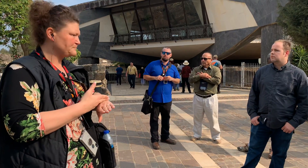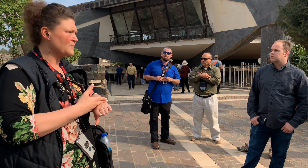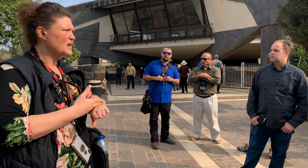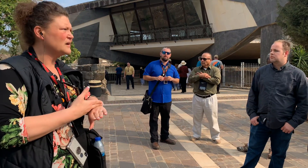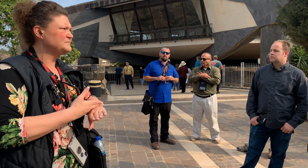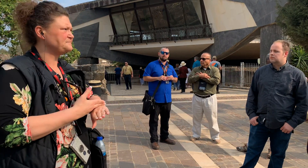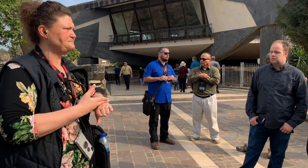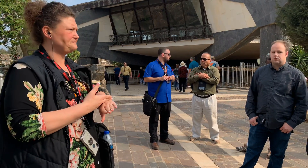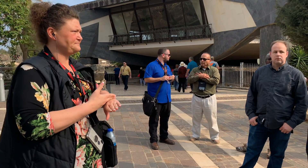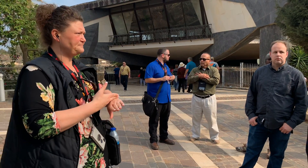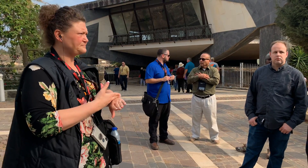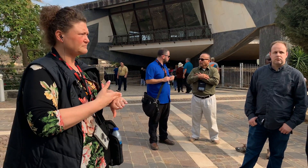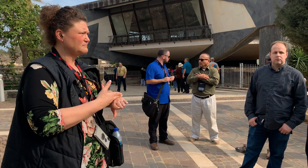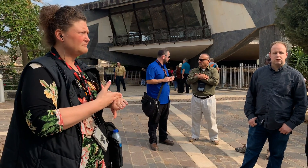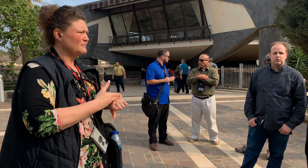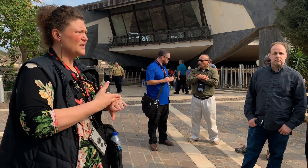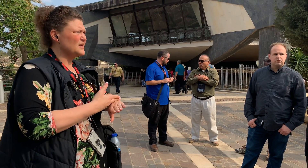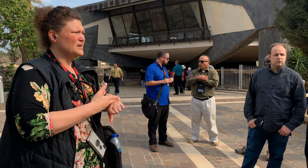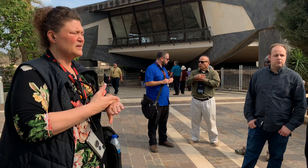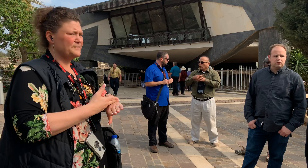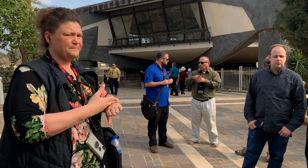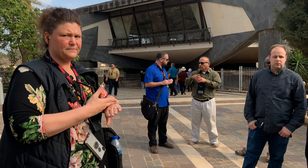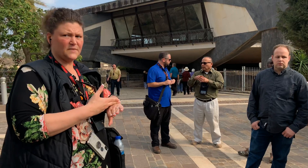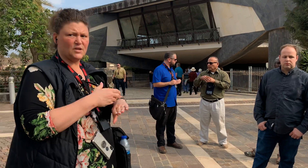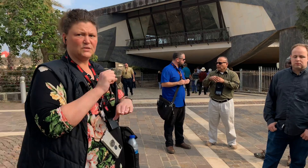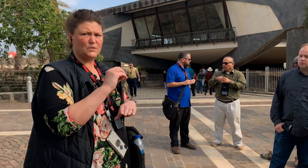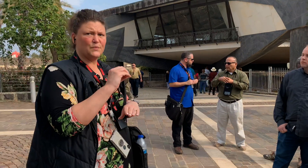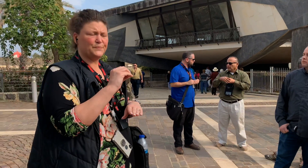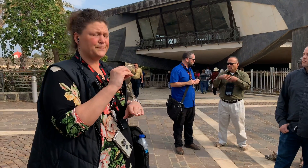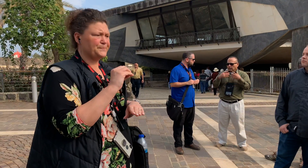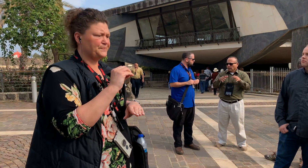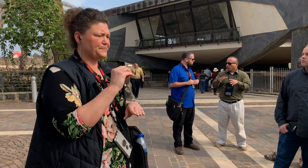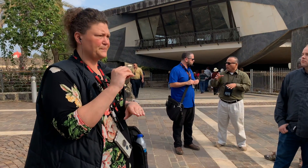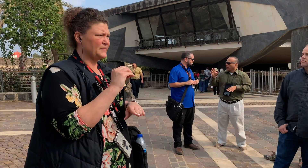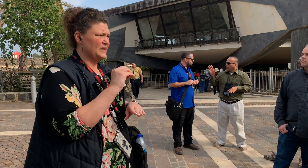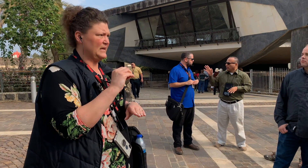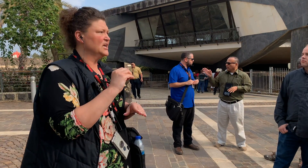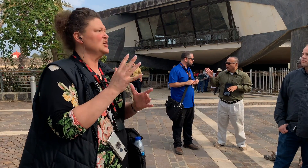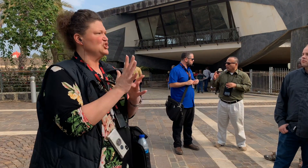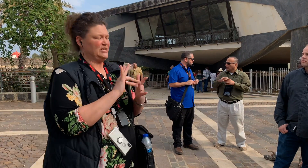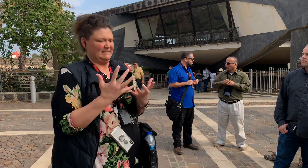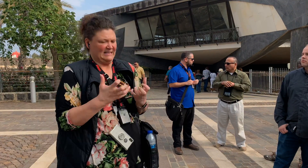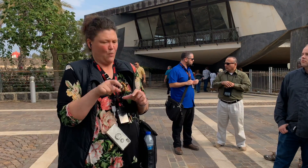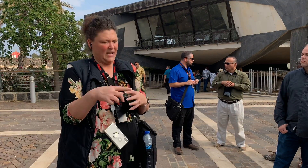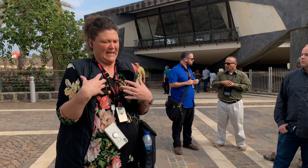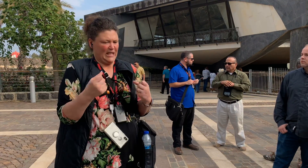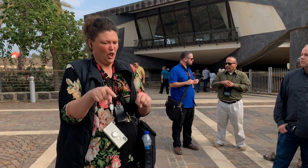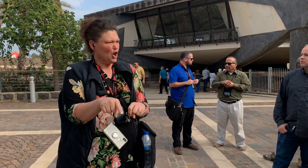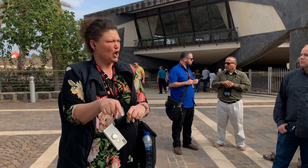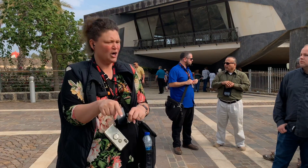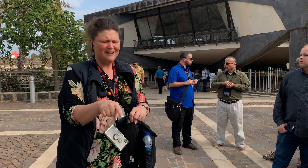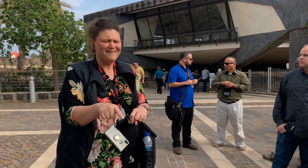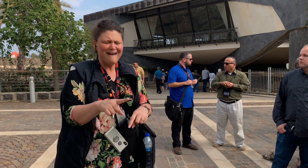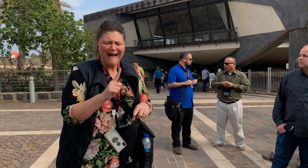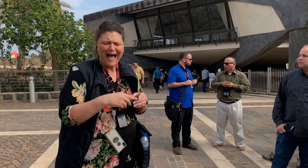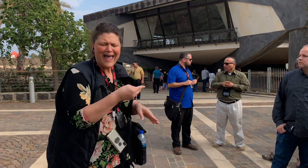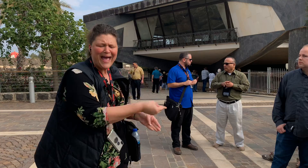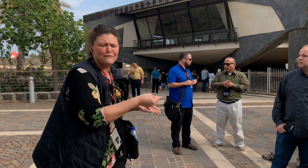Okay, okay. So he didn't want to heal her, but he healed the